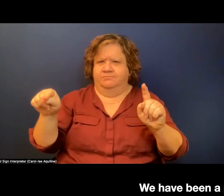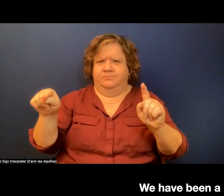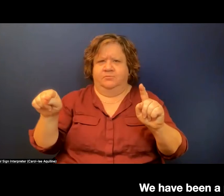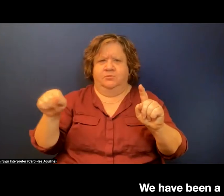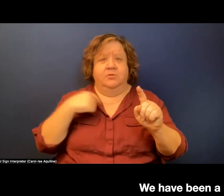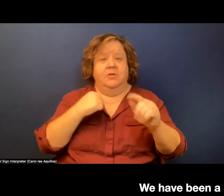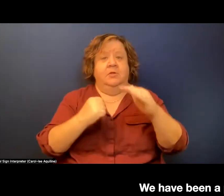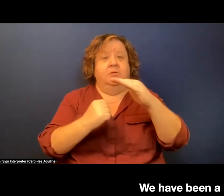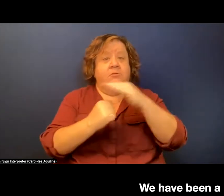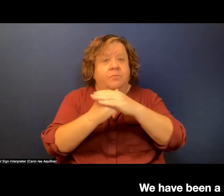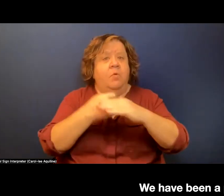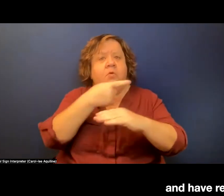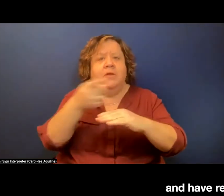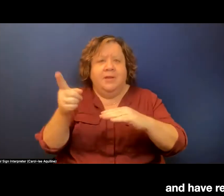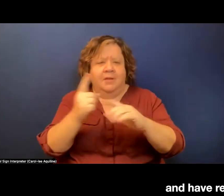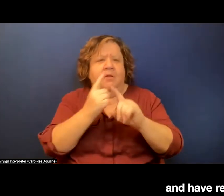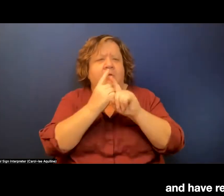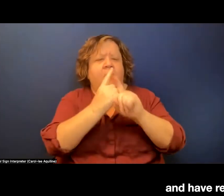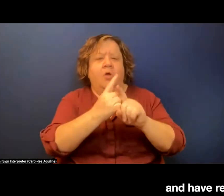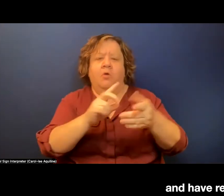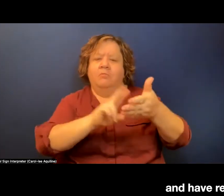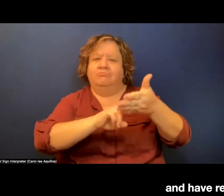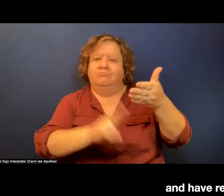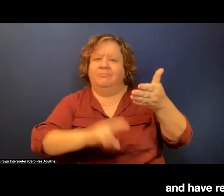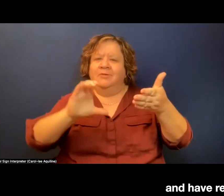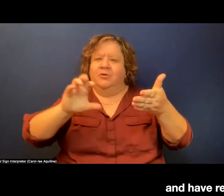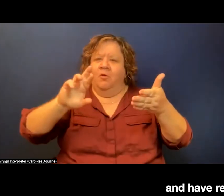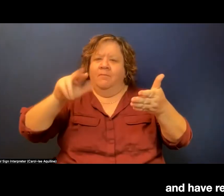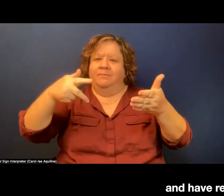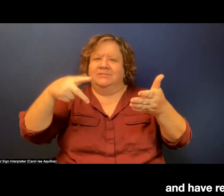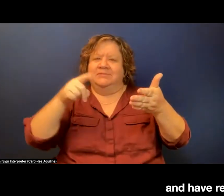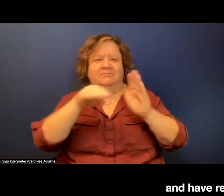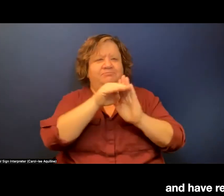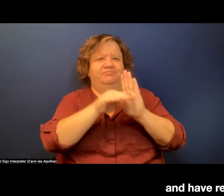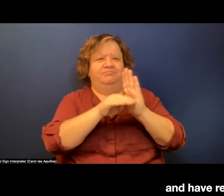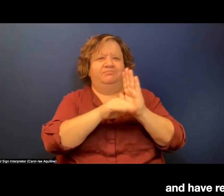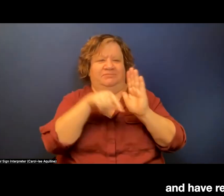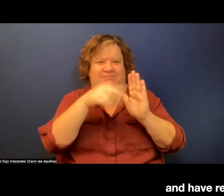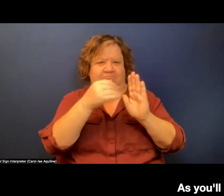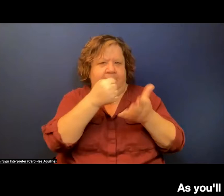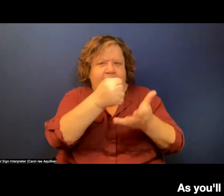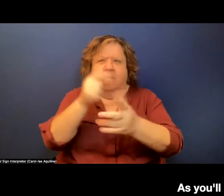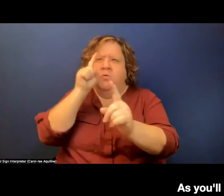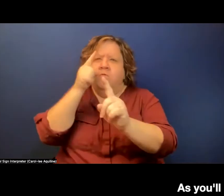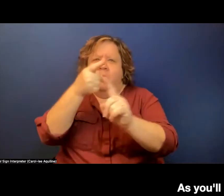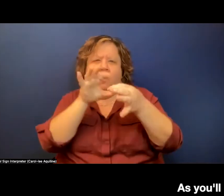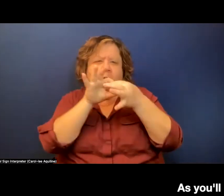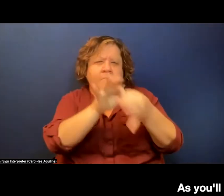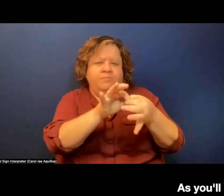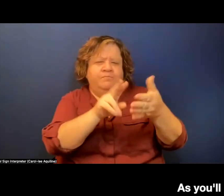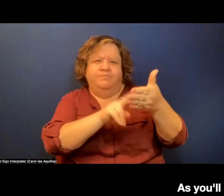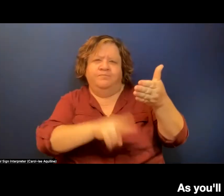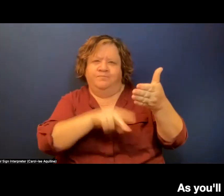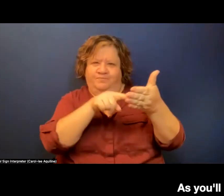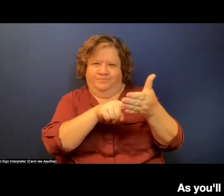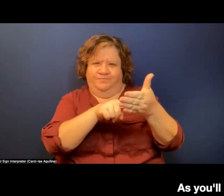have been a participatory grant maker from the first day and have persons with disabilities centered in all aspects of our work. As you